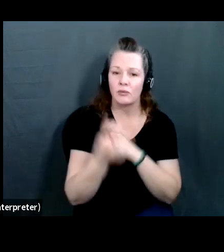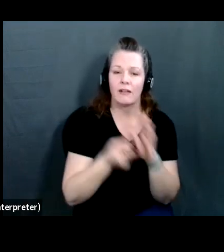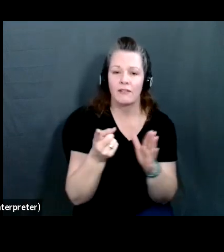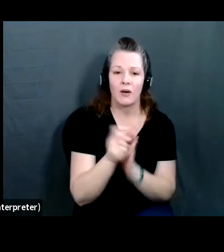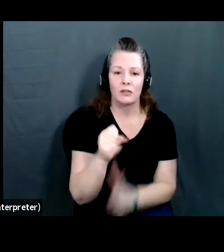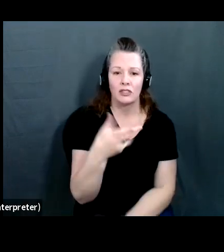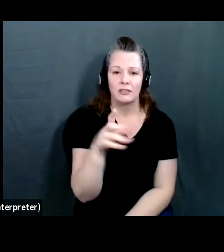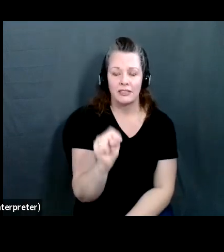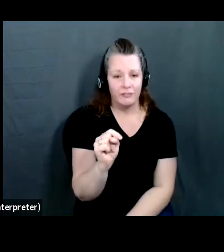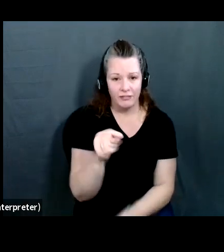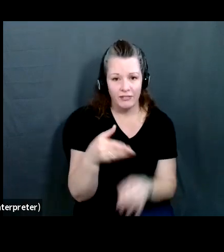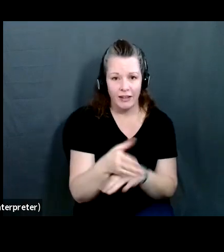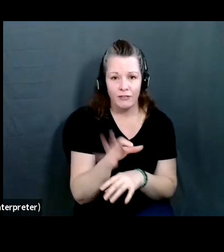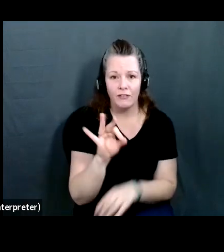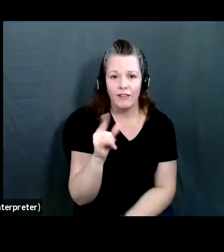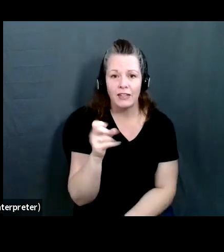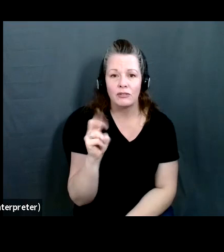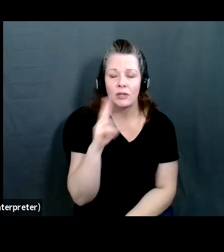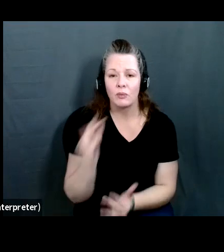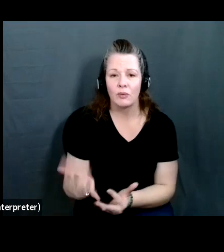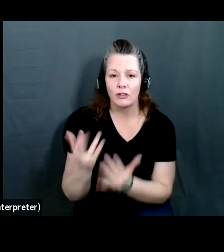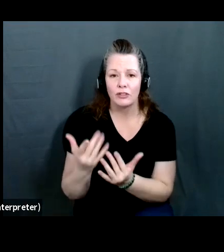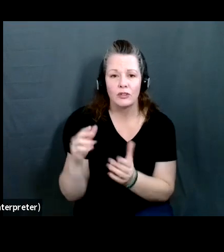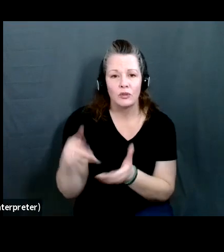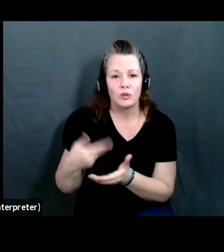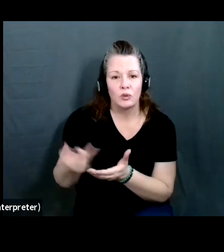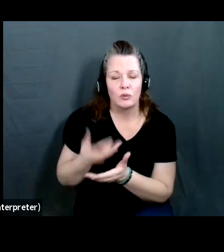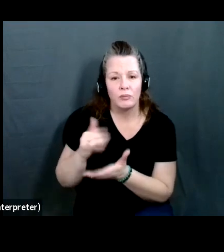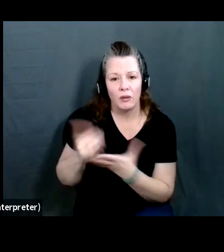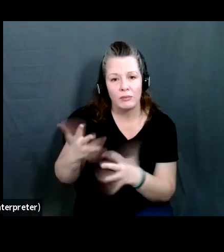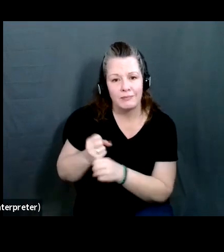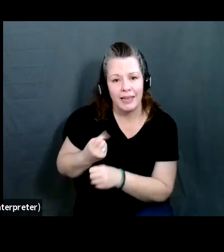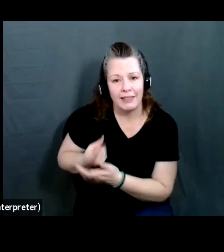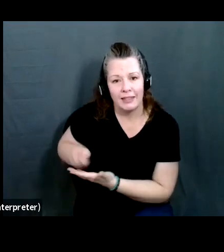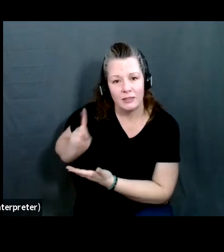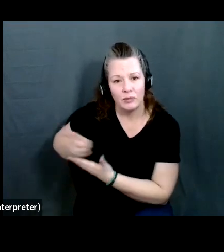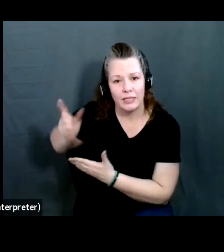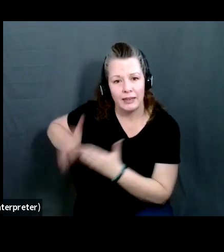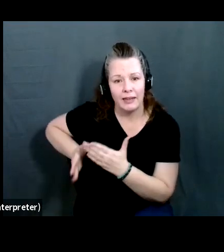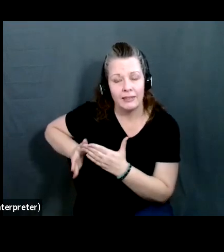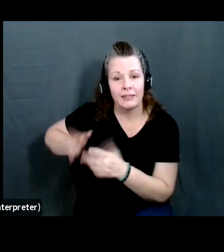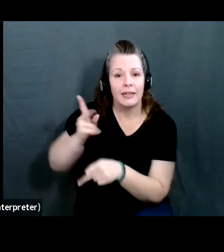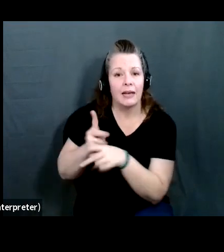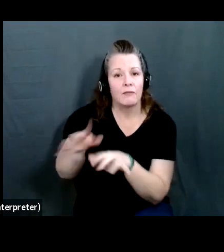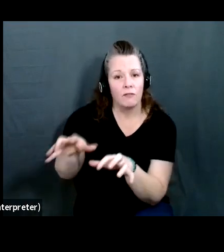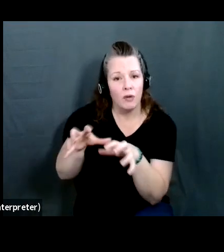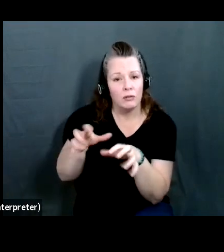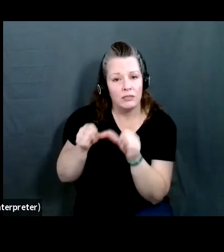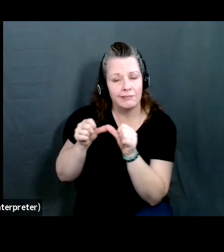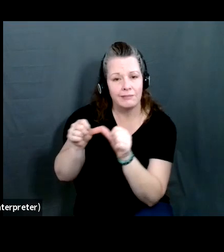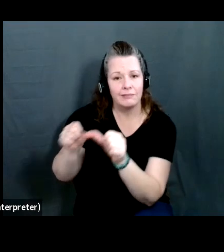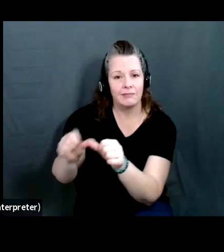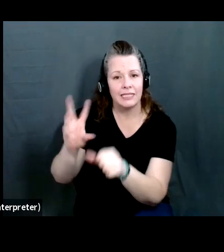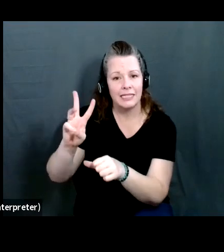and vegetable soup cooked last weekend and kept frozen to last her 6 working days to eat